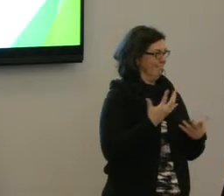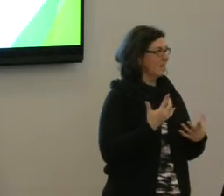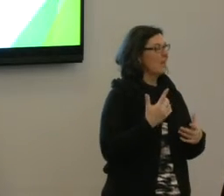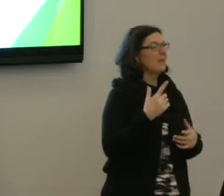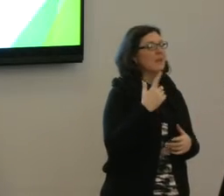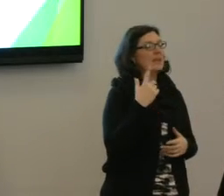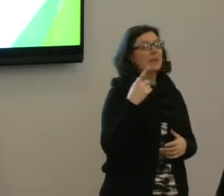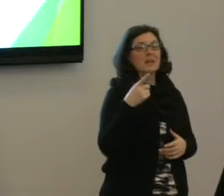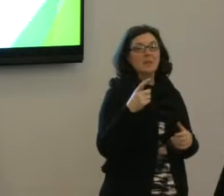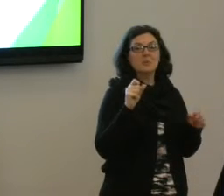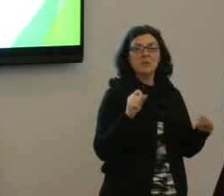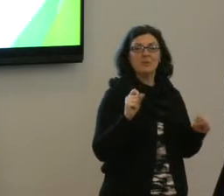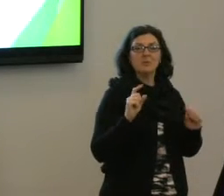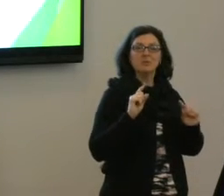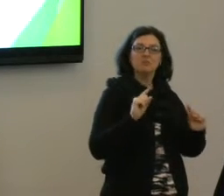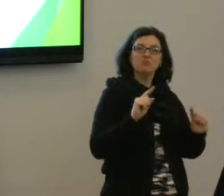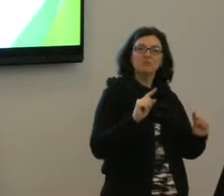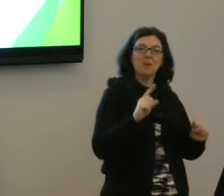for